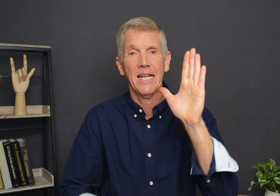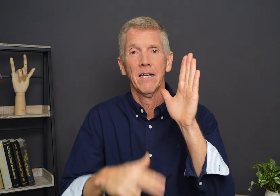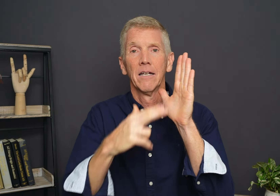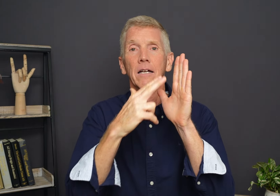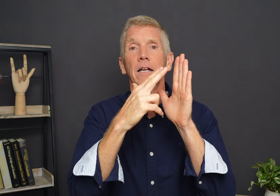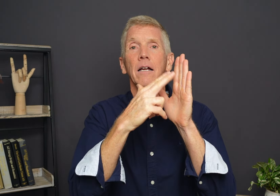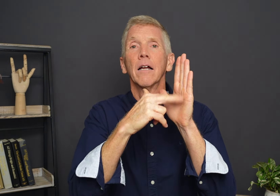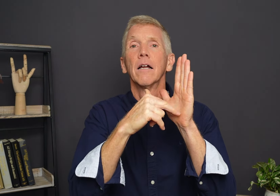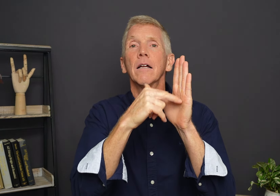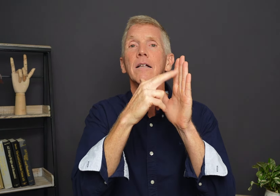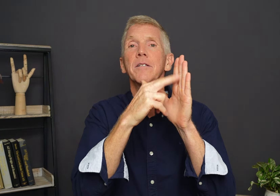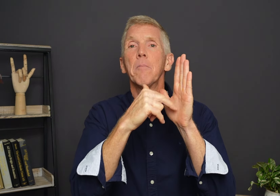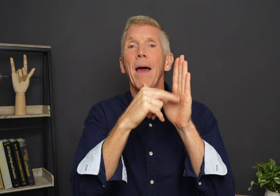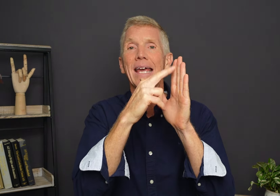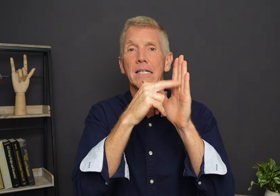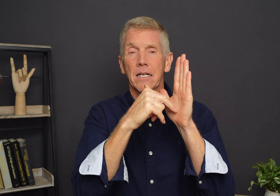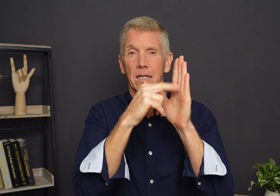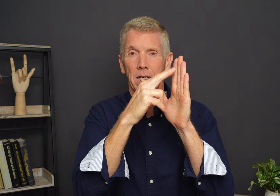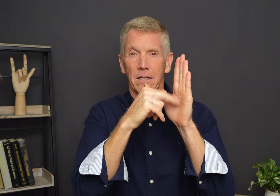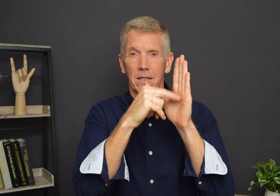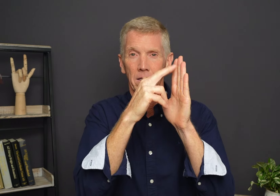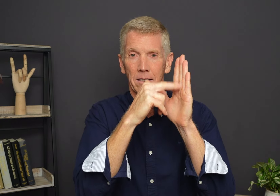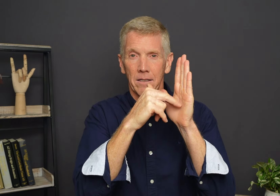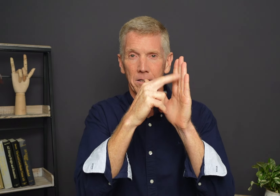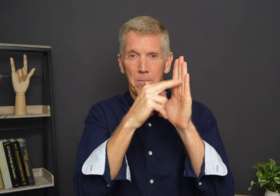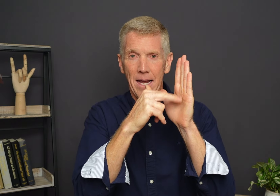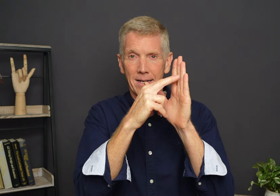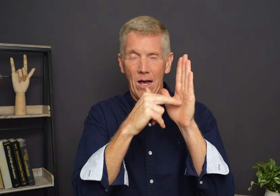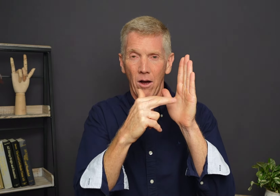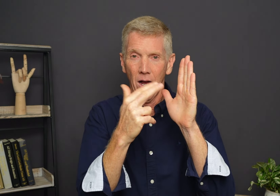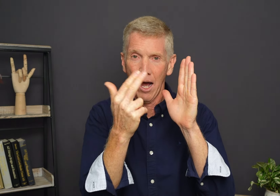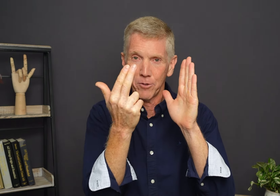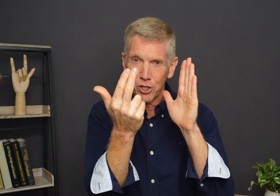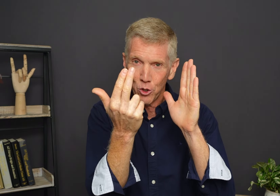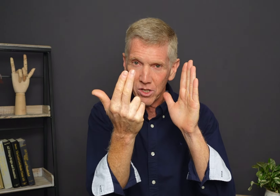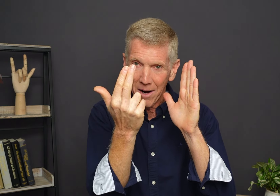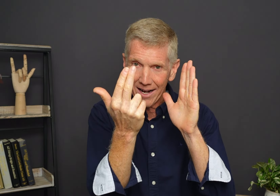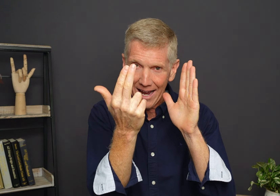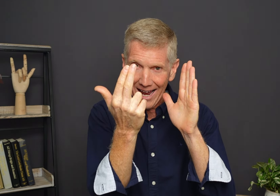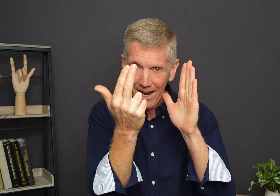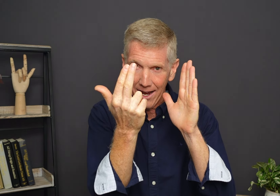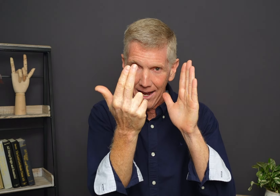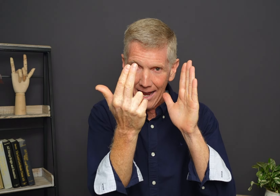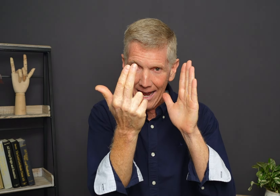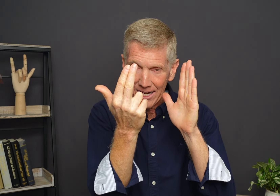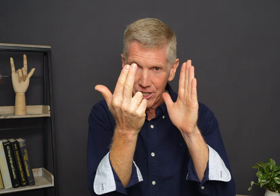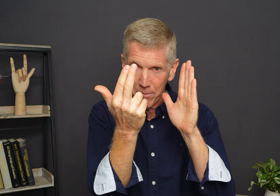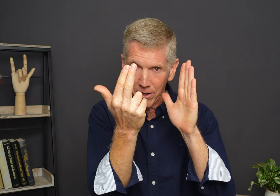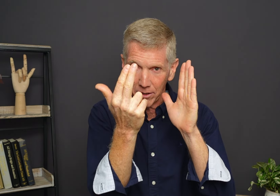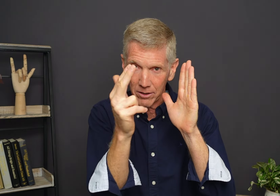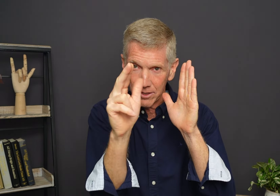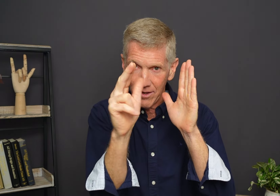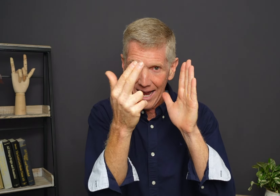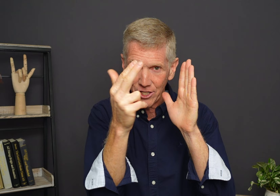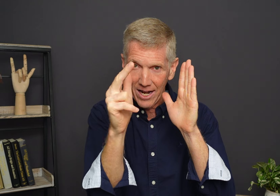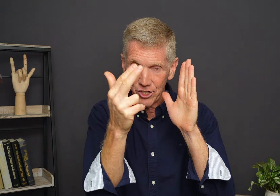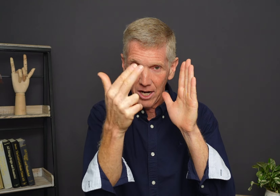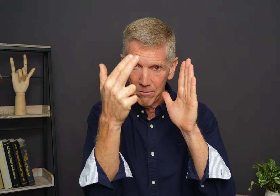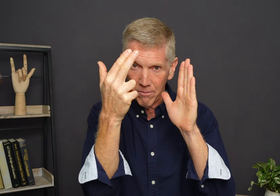extended, to paint. To paint. Now, I'm just using my hand shape here. See the H hand shape?